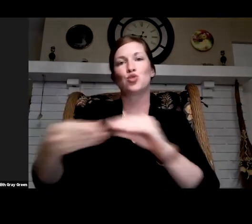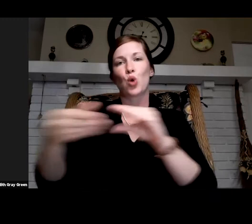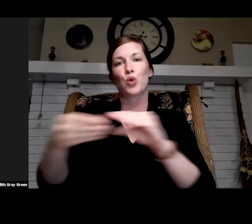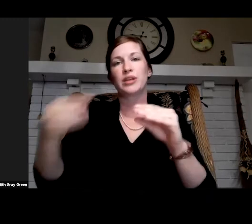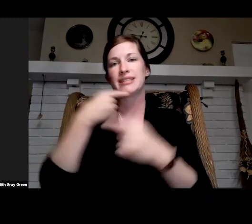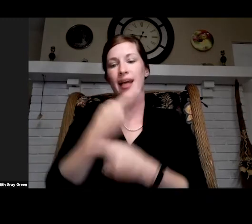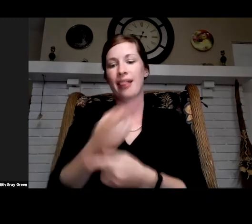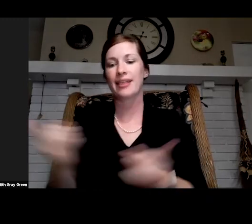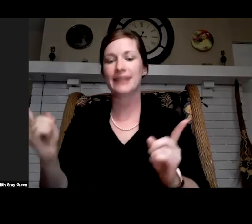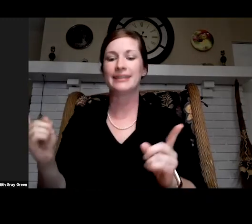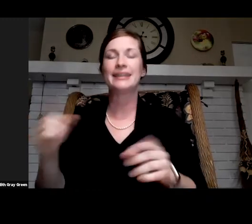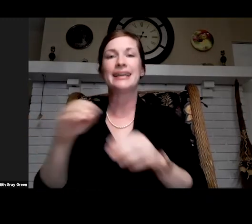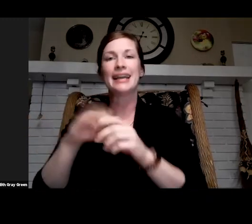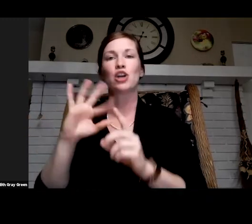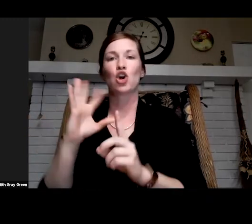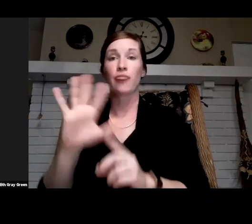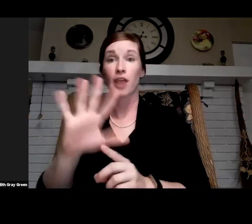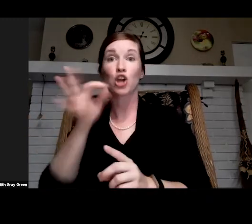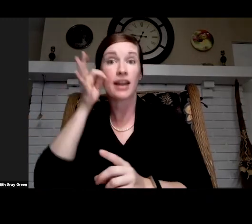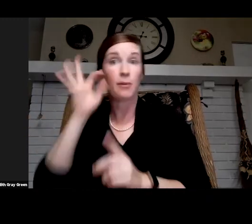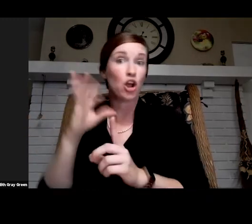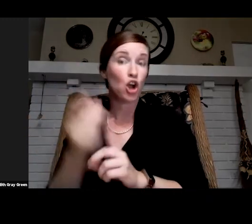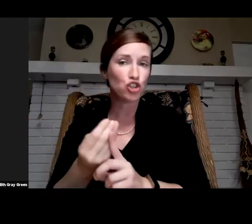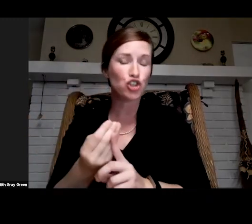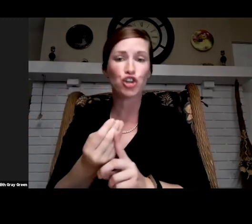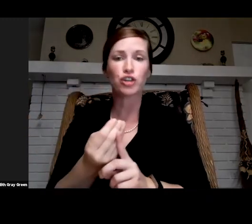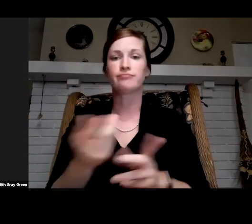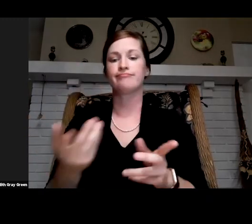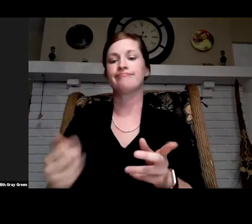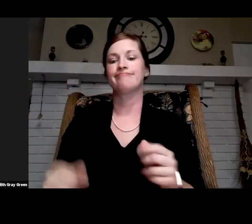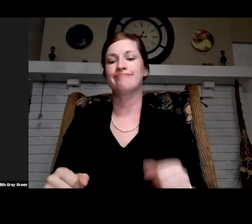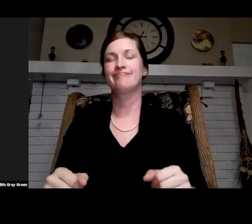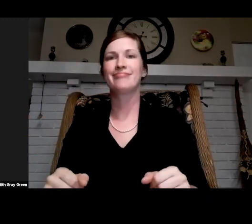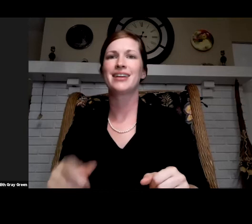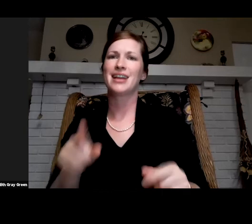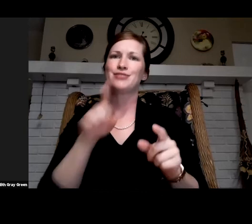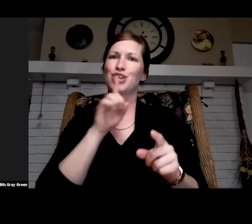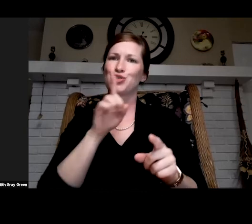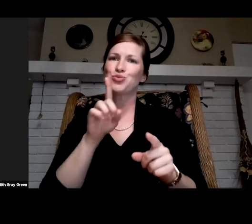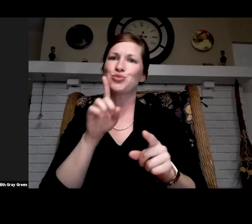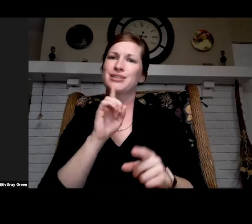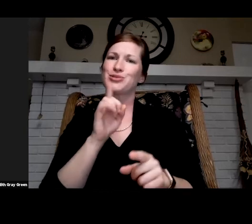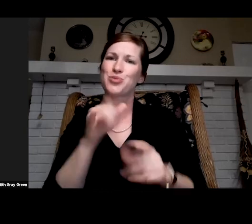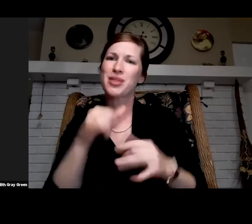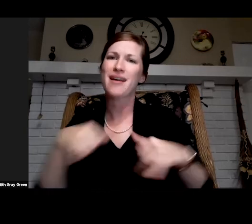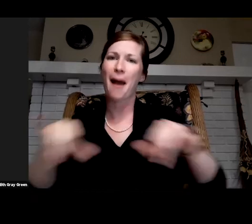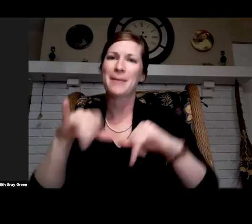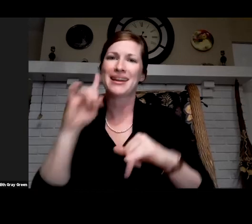And it's interesting because that ancestral storytelling, which is in Native American